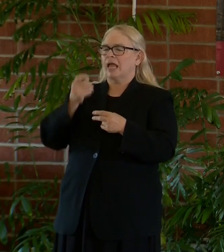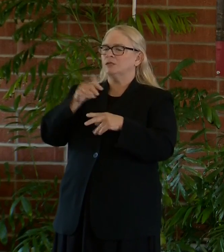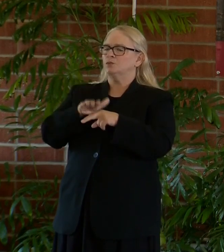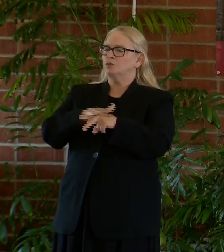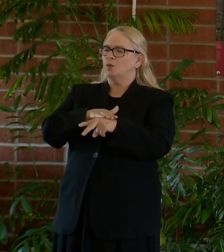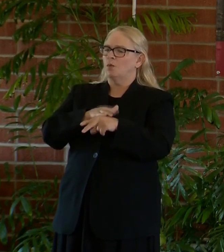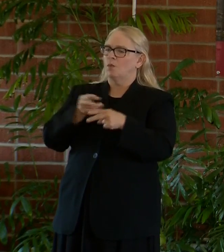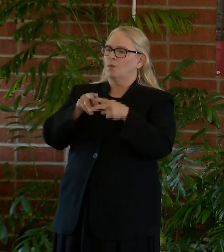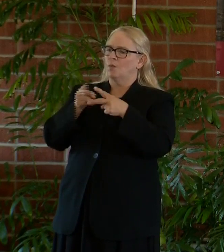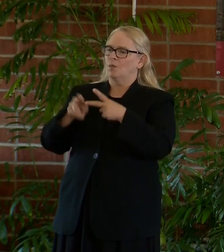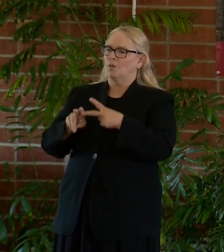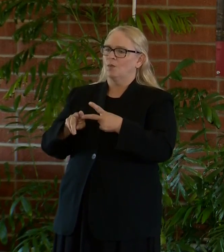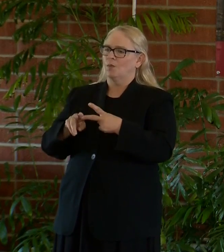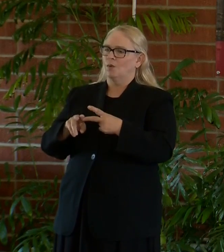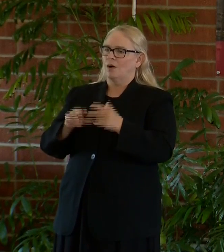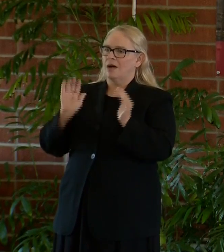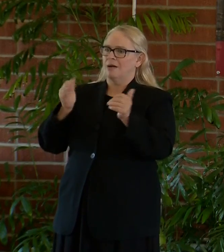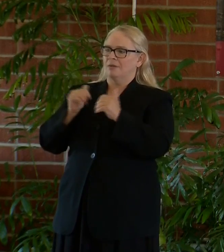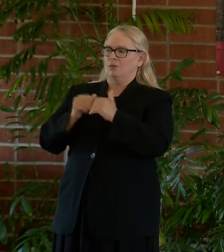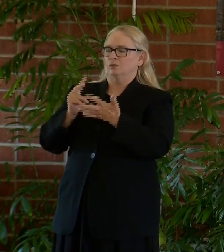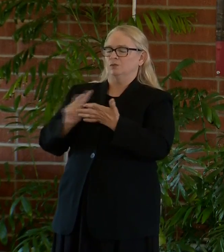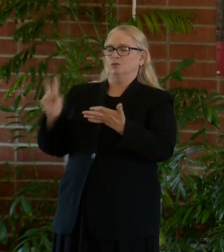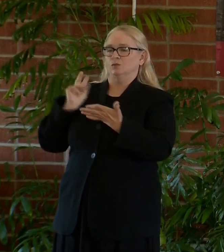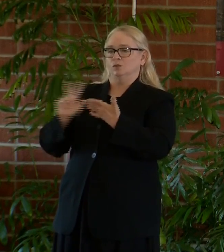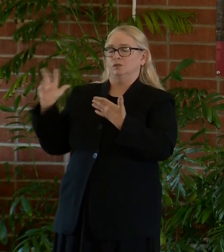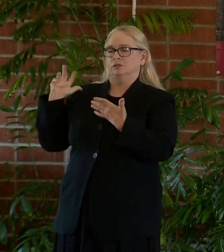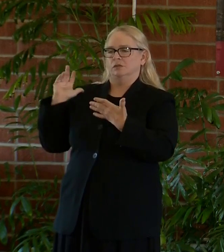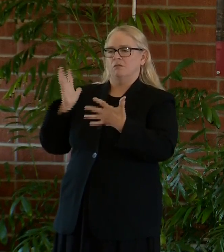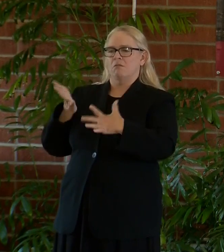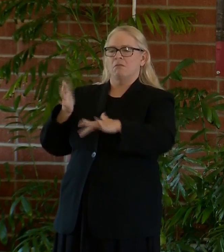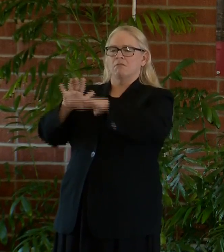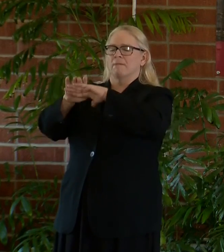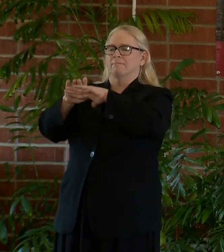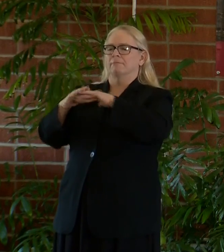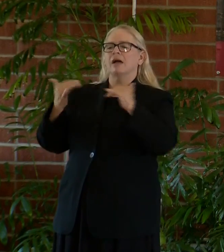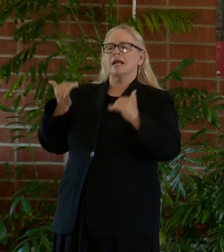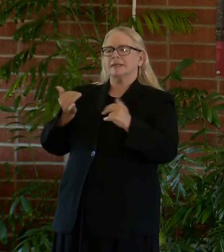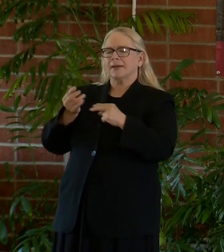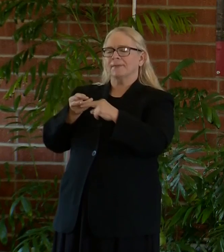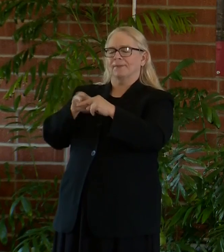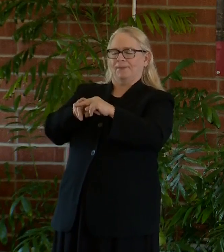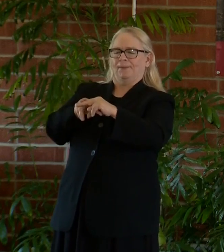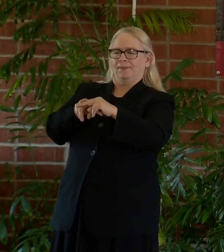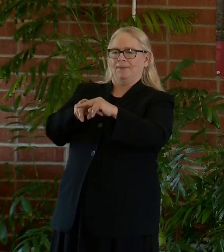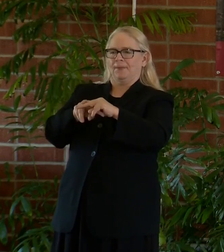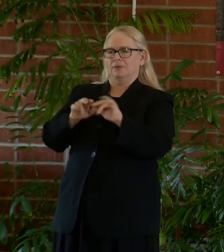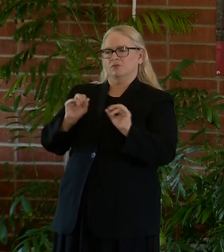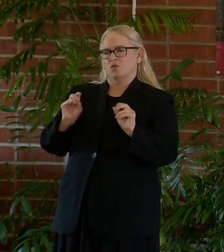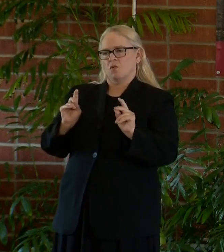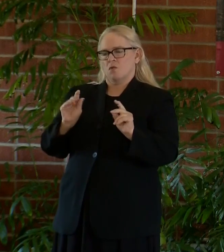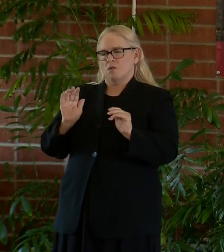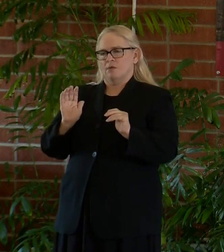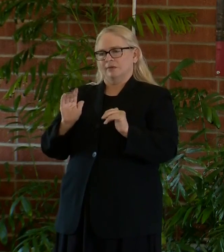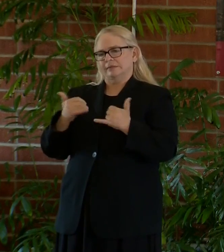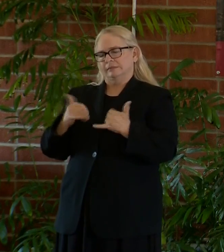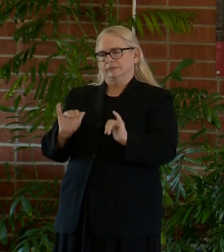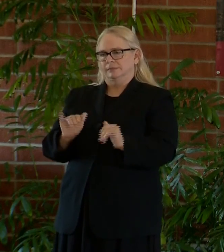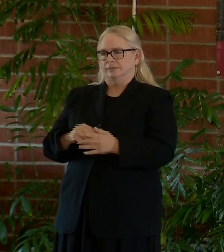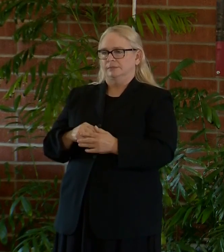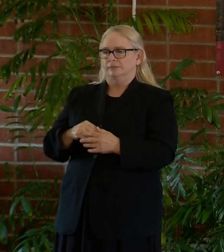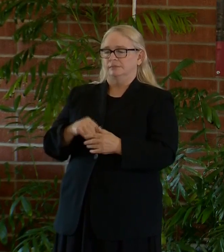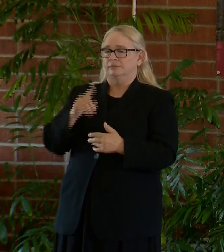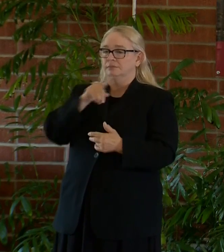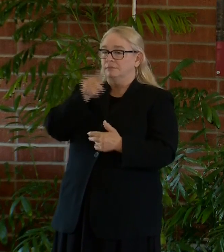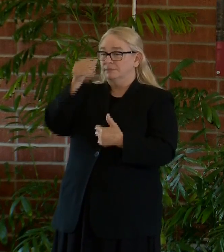saw 2 and 3 weeks ago. You may recall hospitalization rates in the state of California when